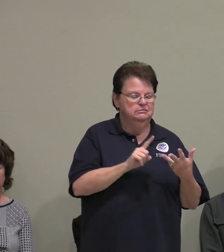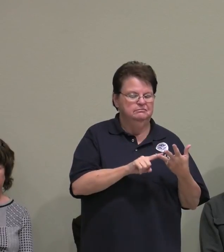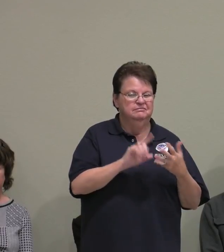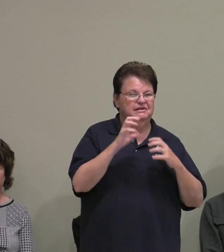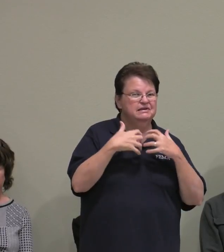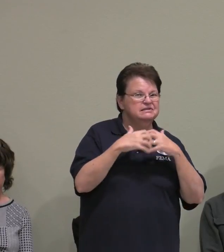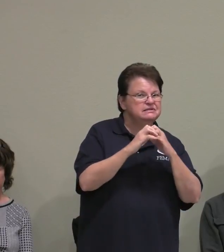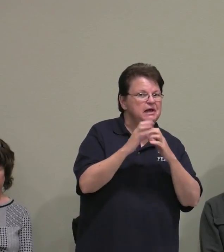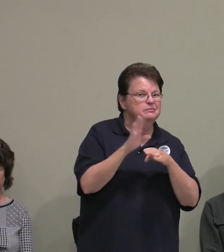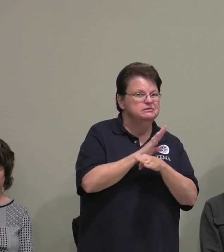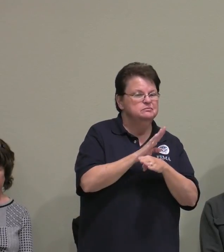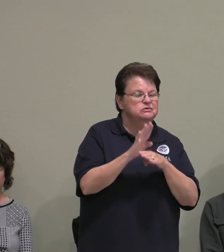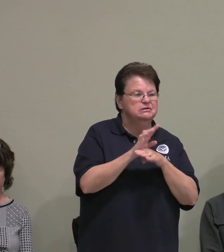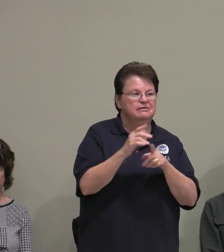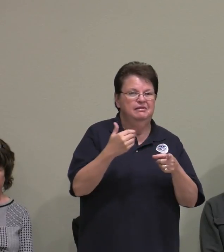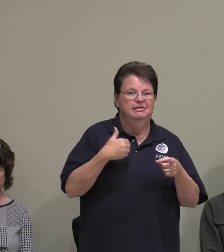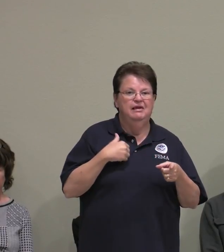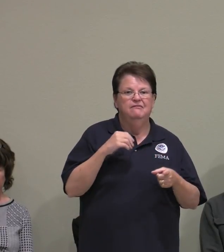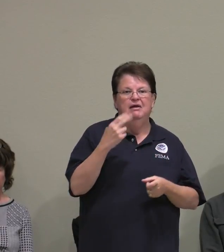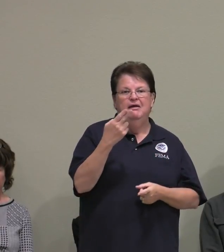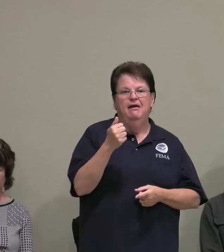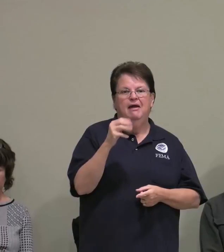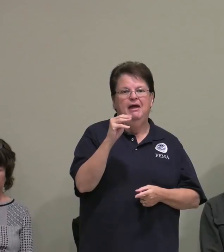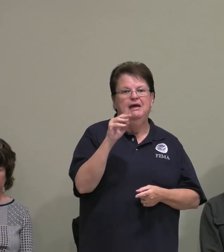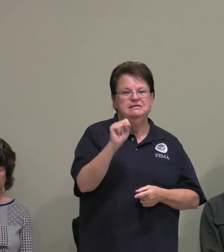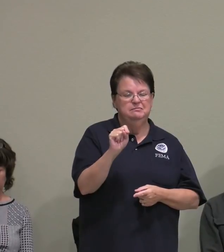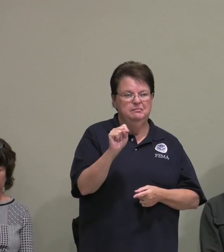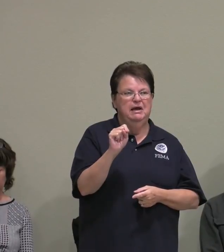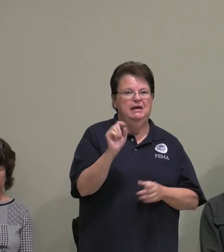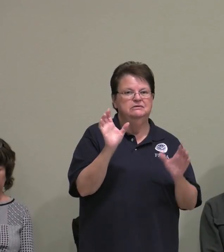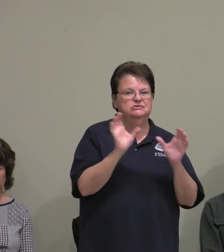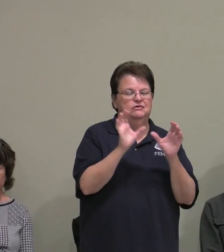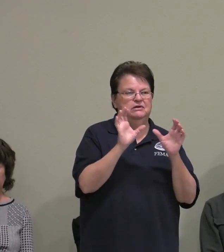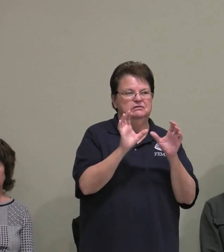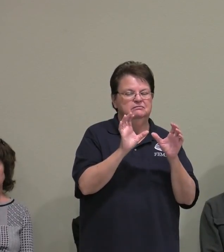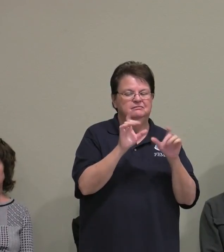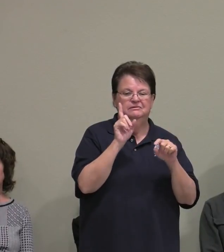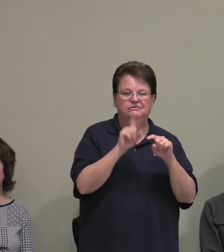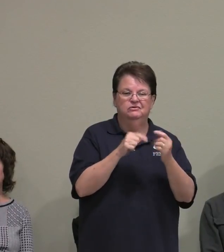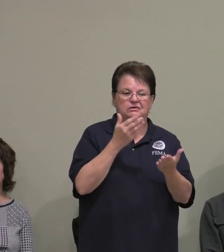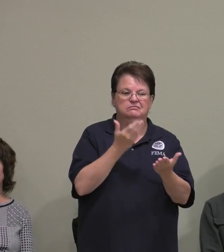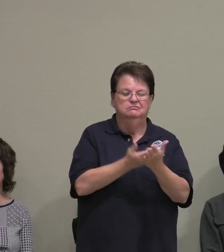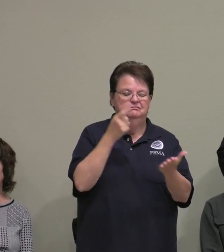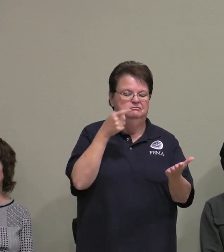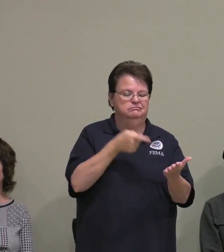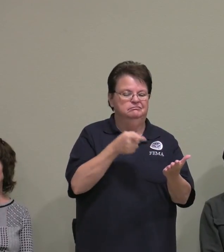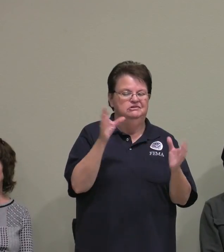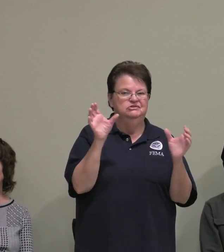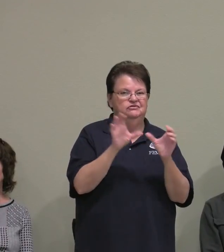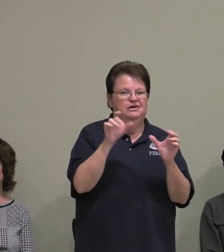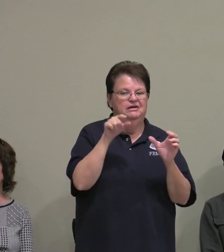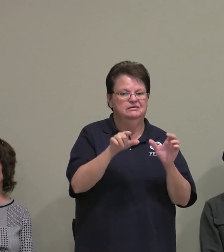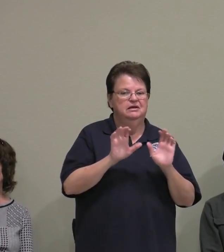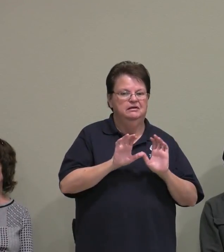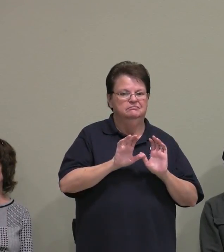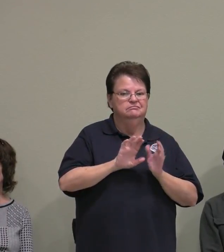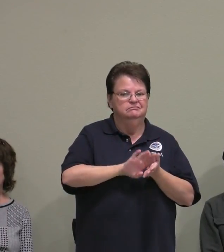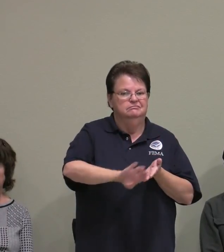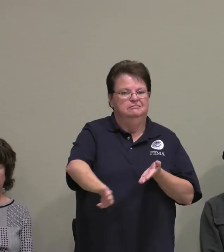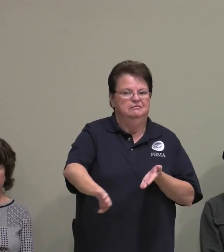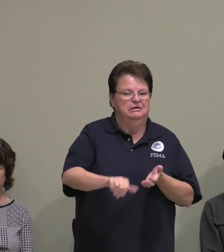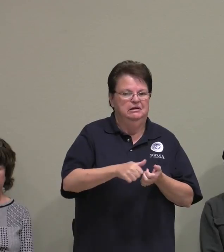established business? And do they have hazmat certification? Because at the end of the deal, if you can't certify that that hazmat has been